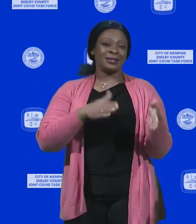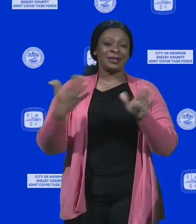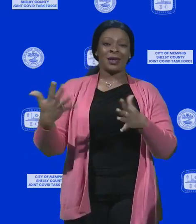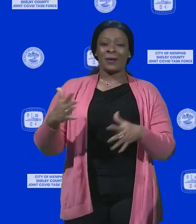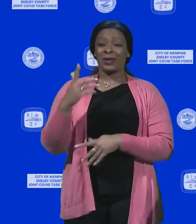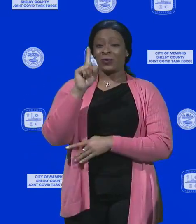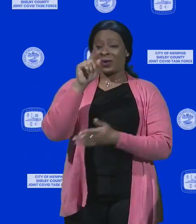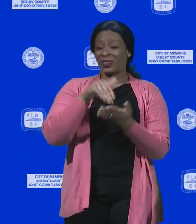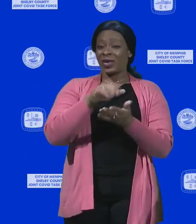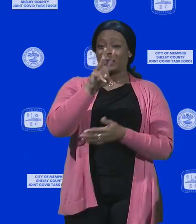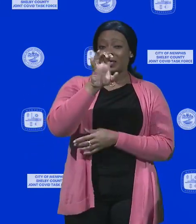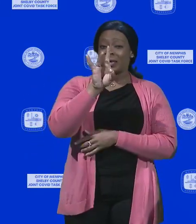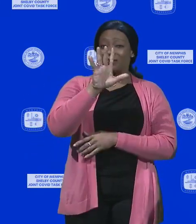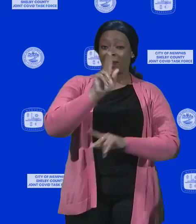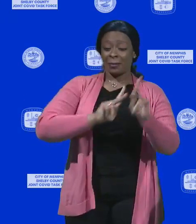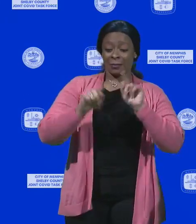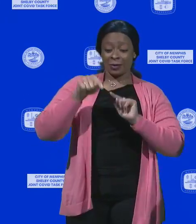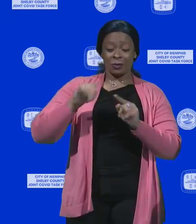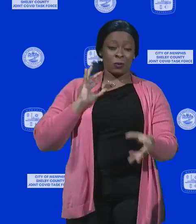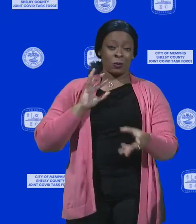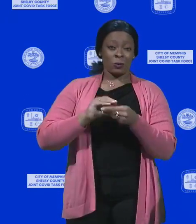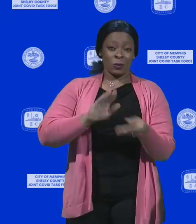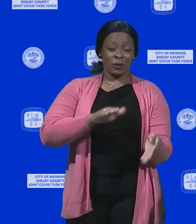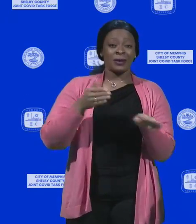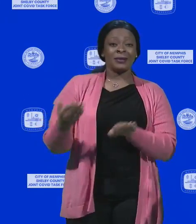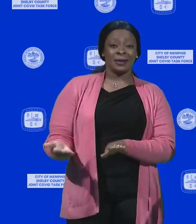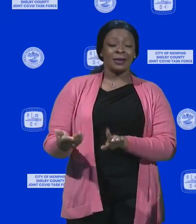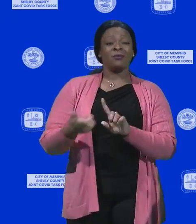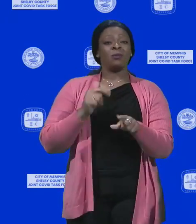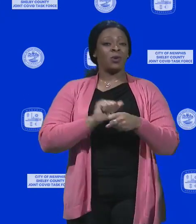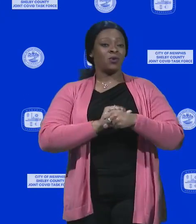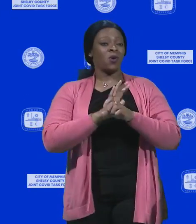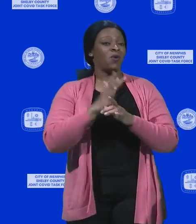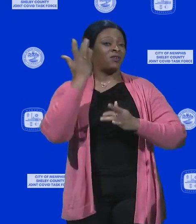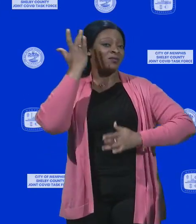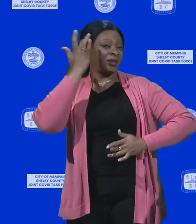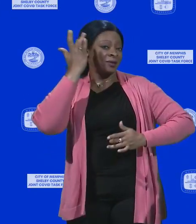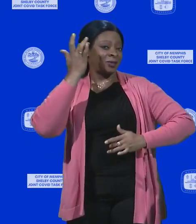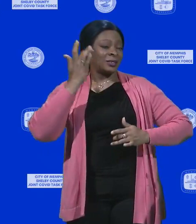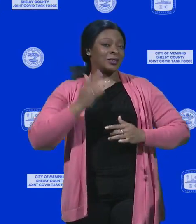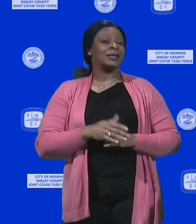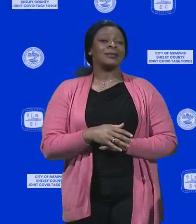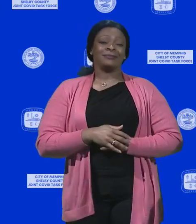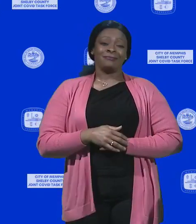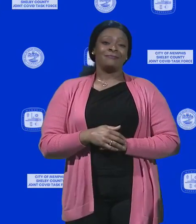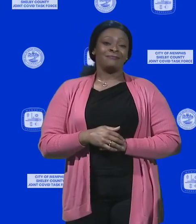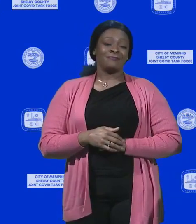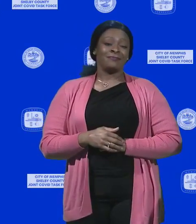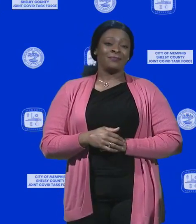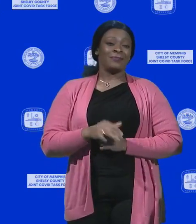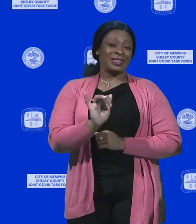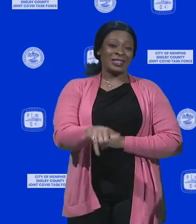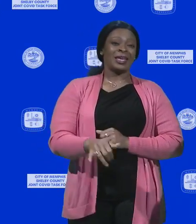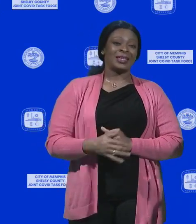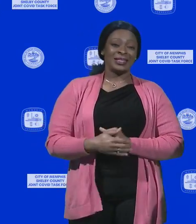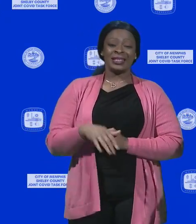had 1,685 Shelby County residents die from COVID. And